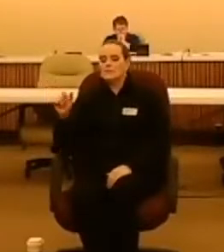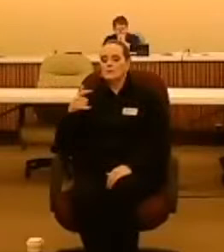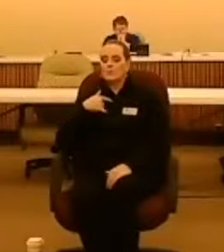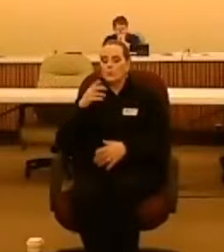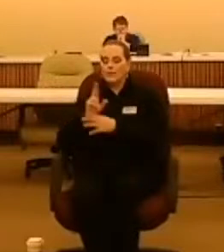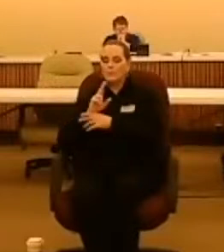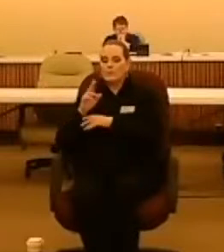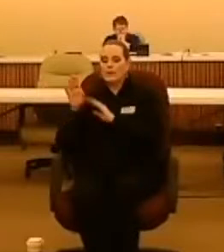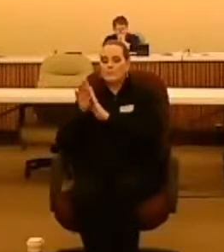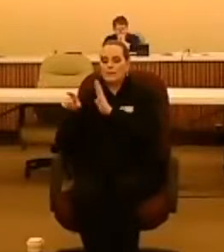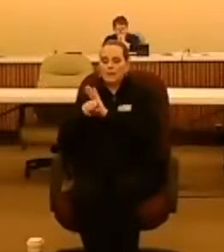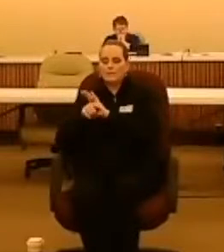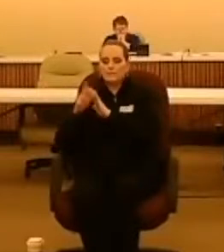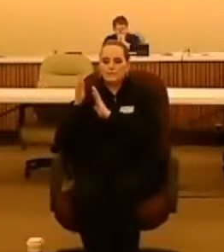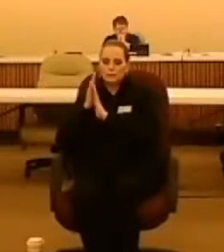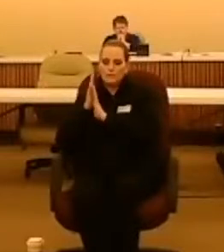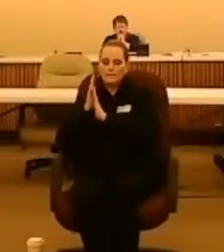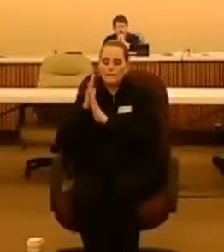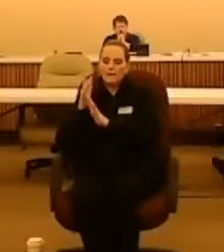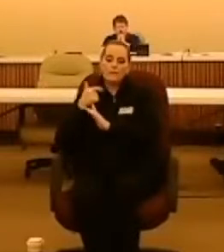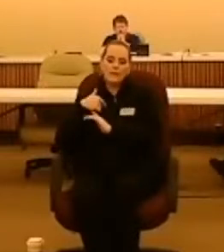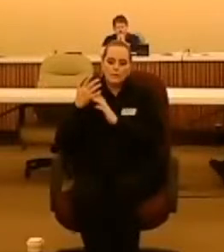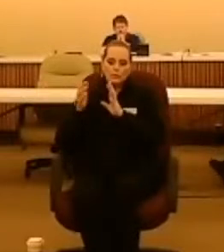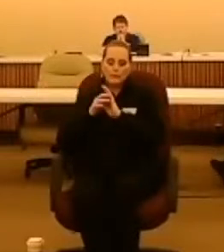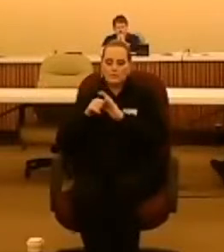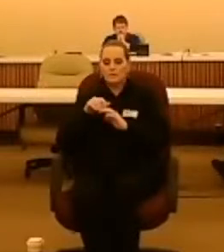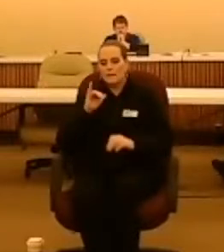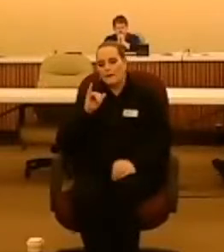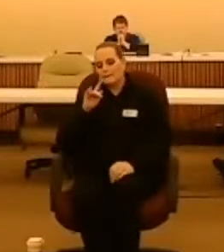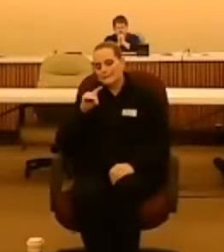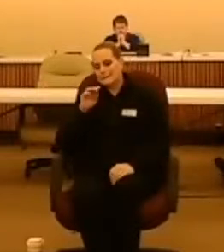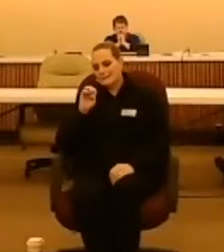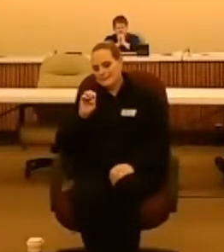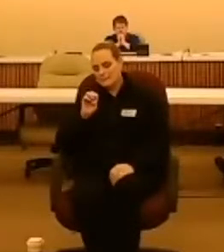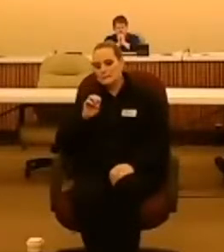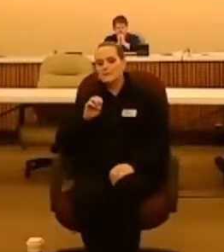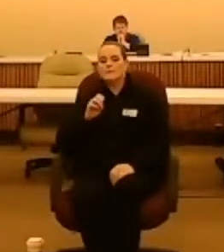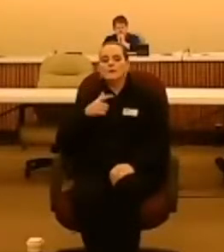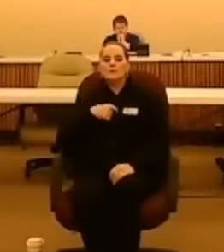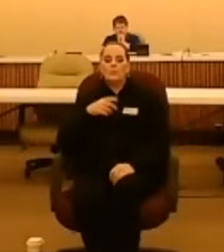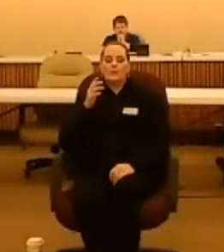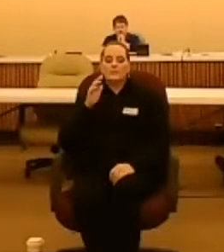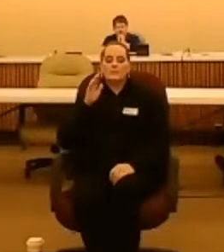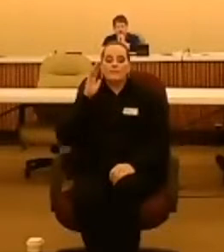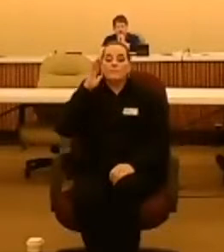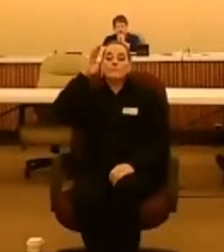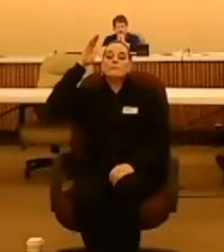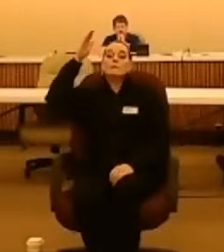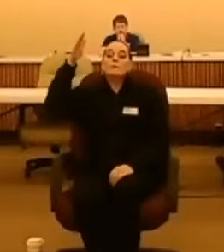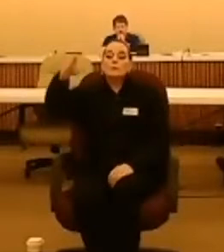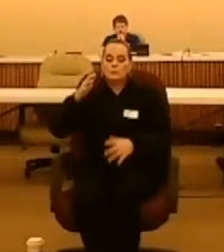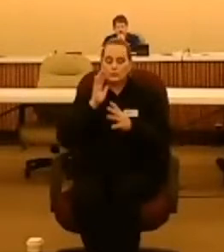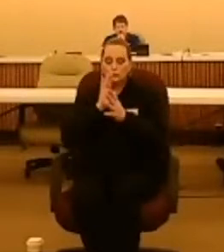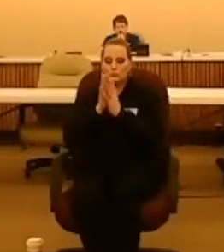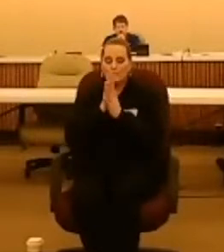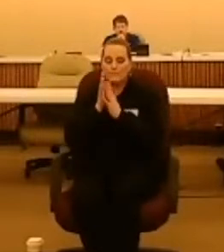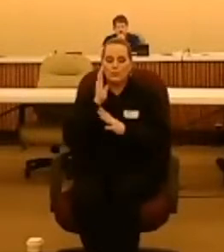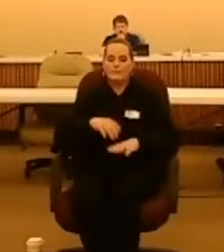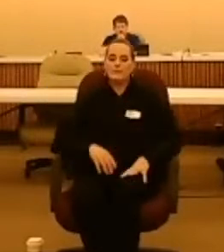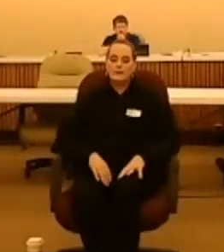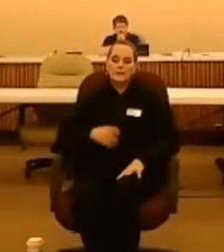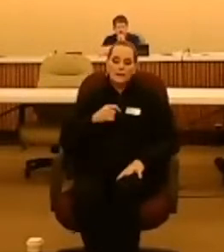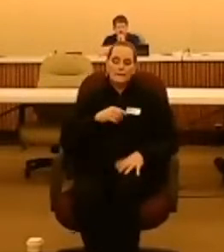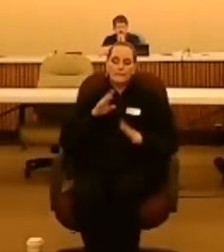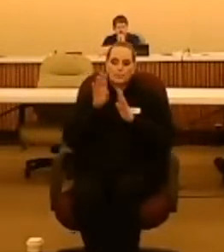traffic, plus, like you mentioned, the ITE as far as what the future traffic's going to be. And for background, they did adjust